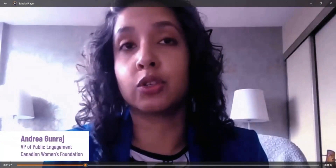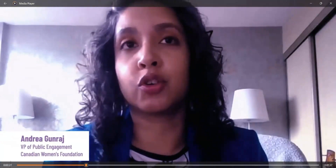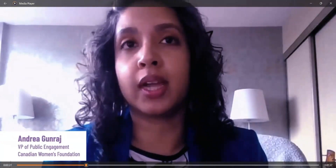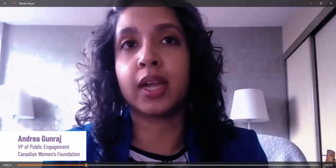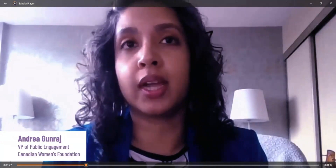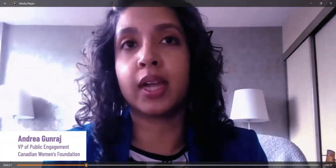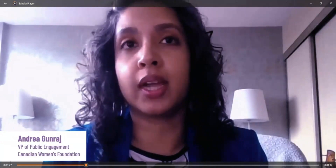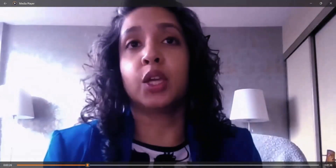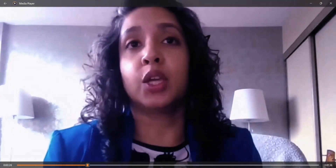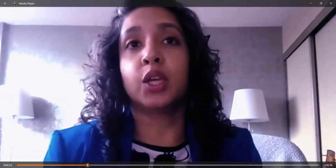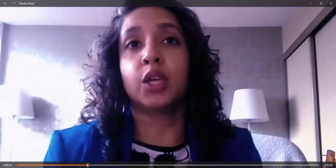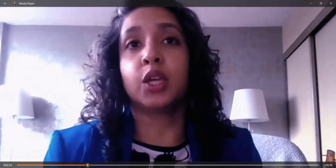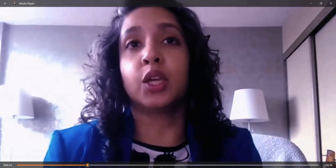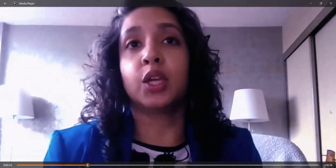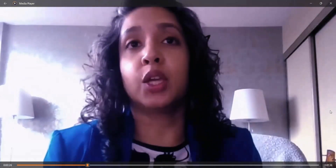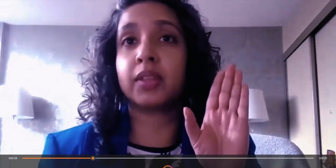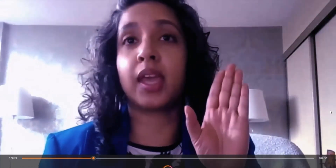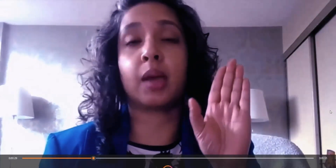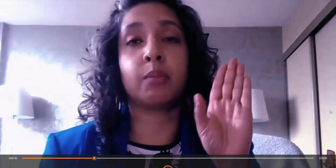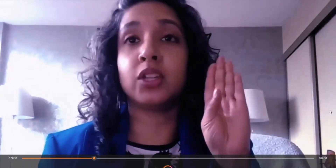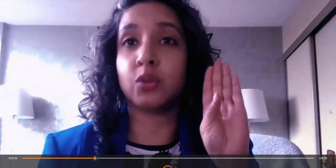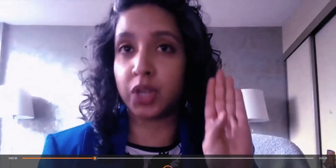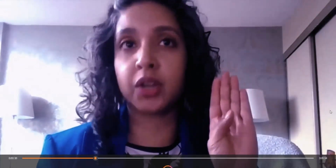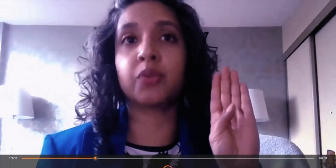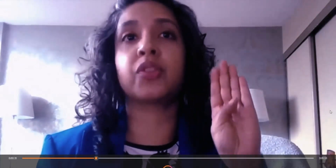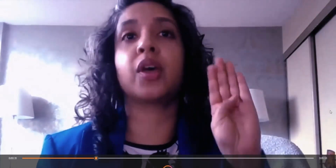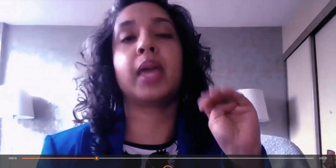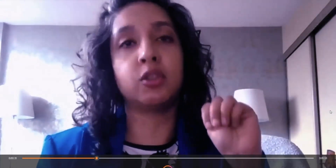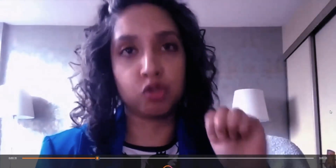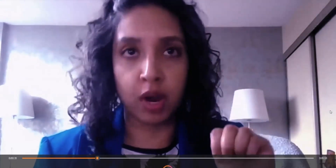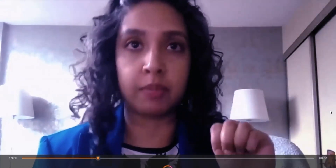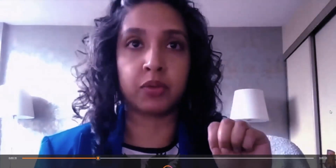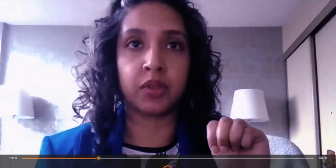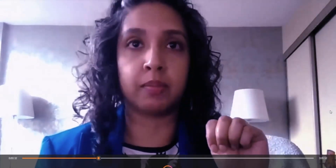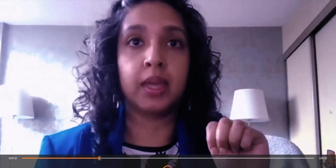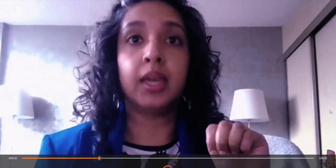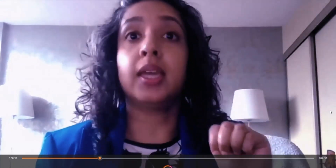leaving a digital trace. You face your palm to the camera, you tuck your thumb,